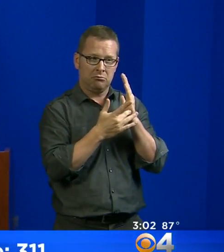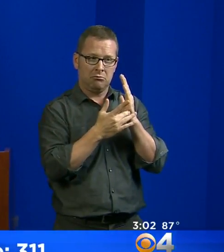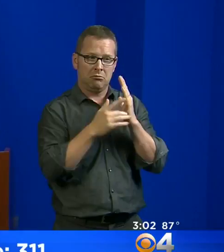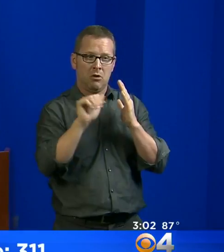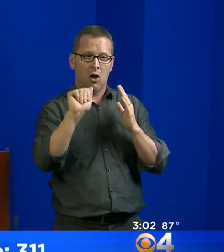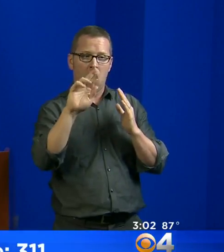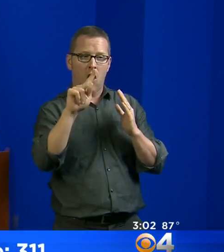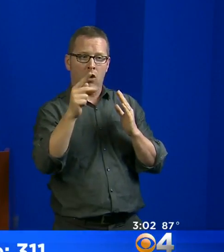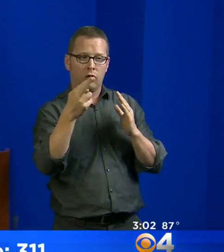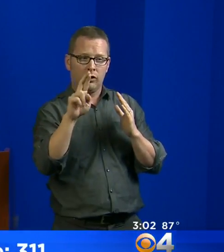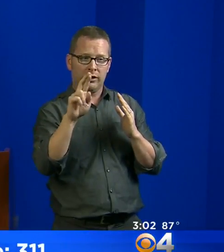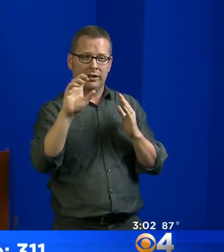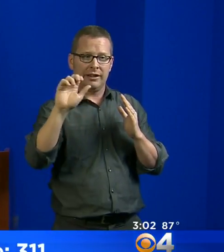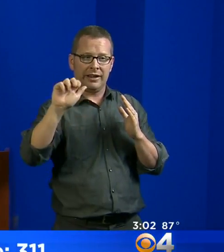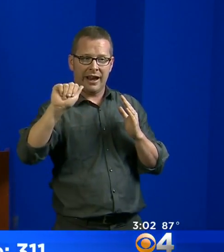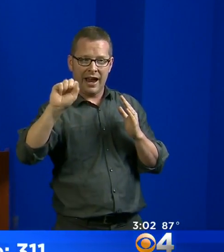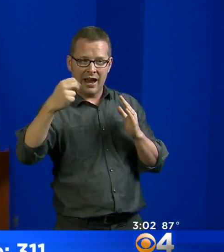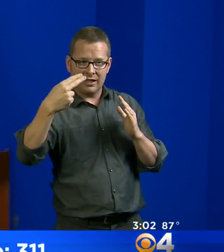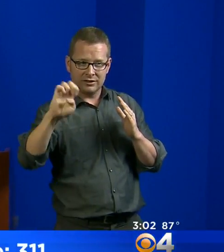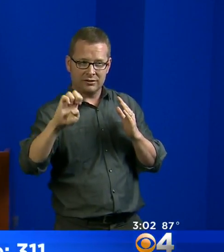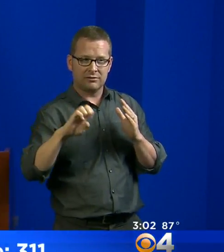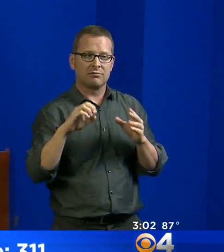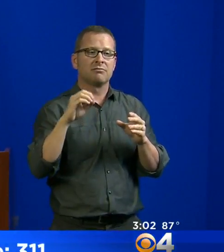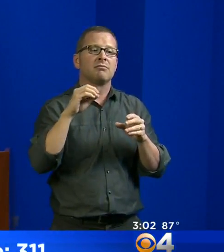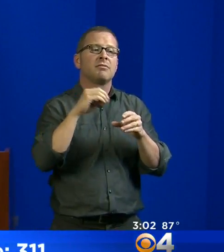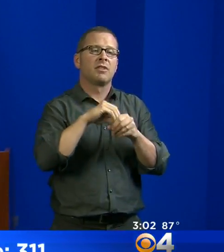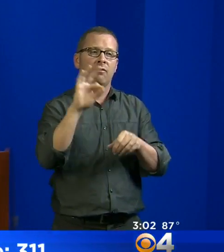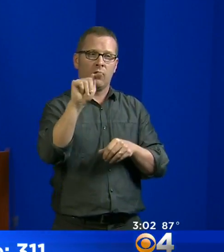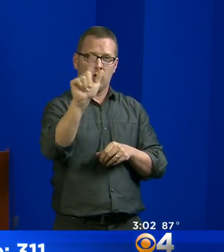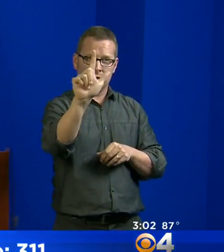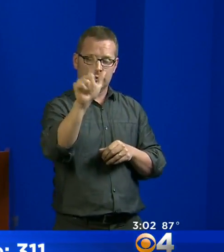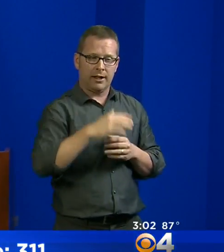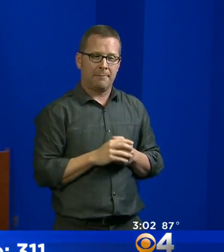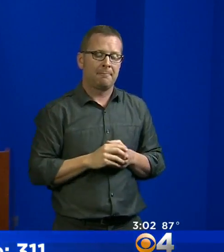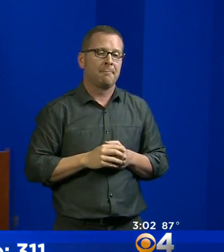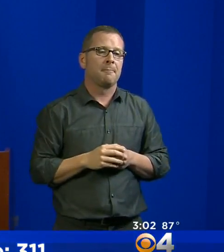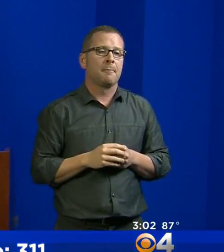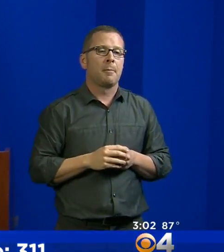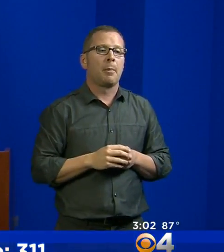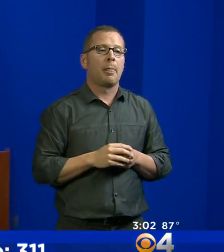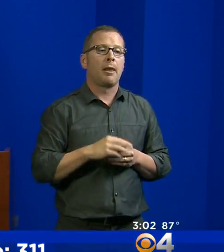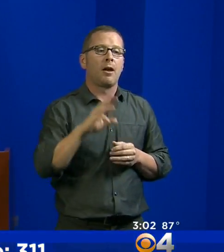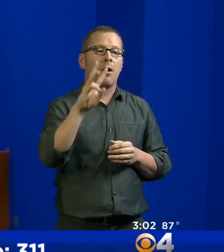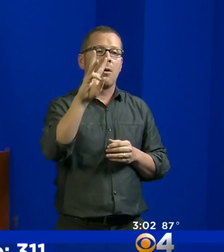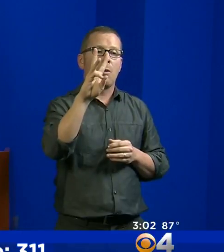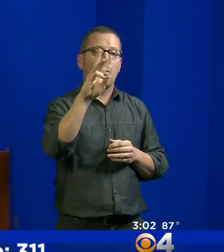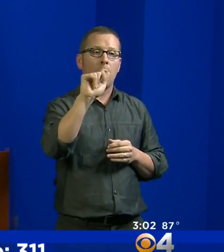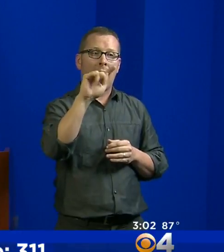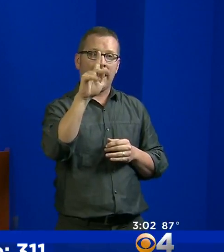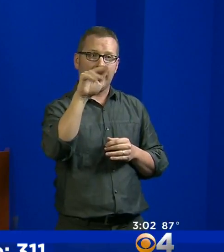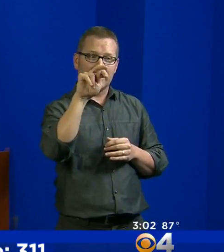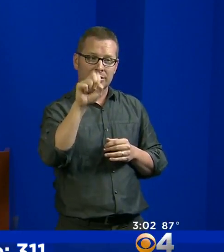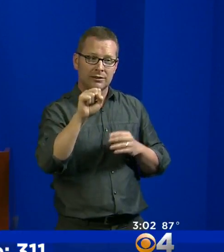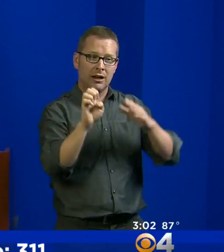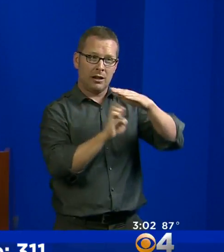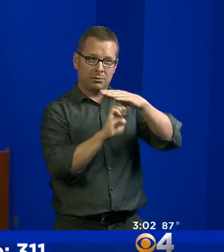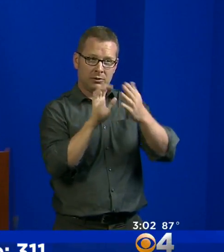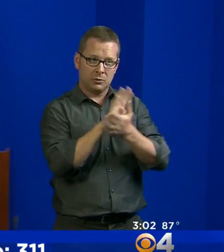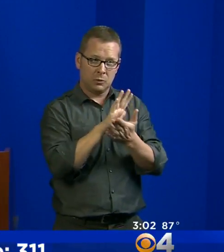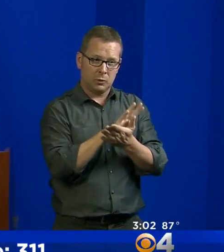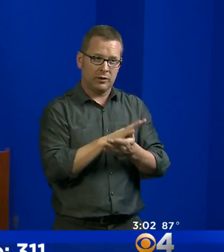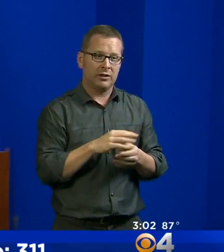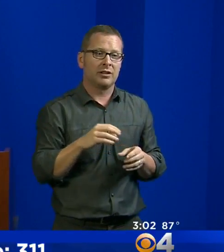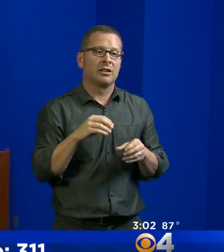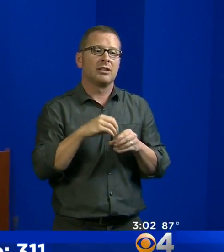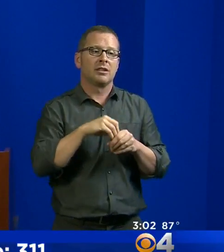Watkins Elementary School in Pembroke Park. Park Lakes Elementary School in